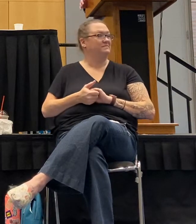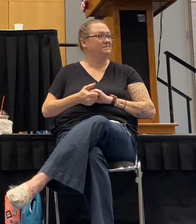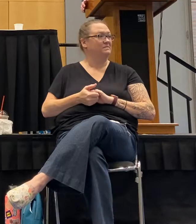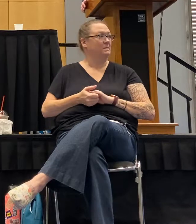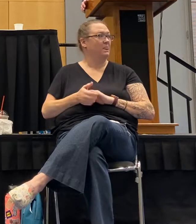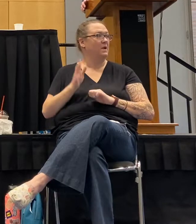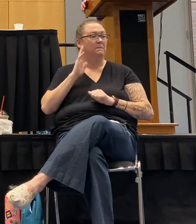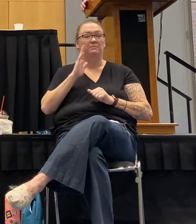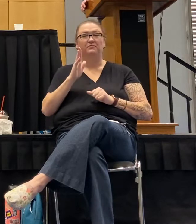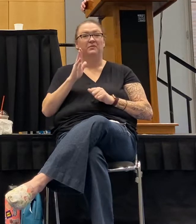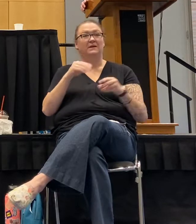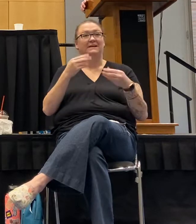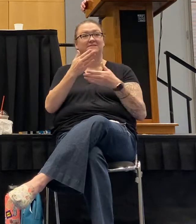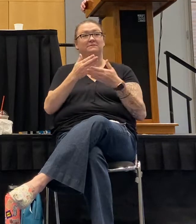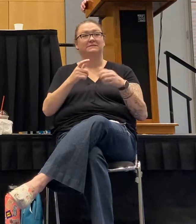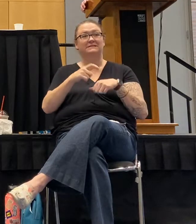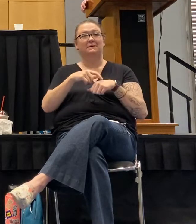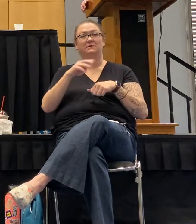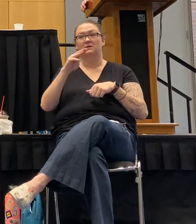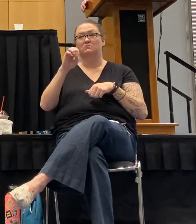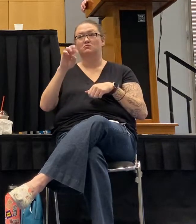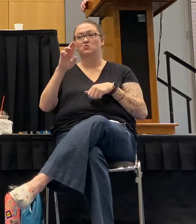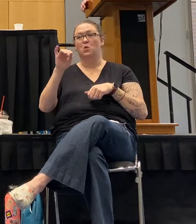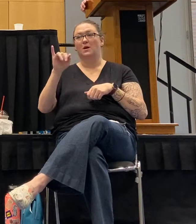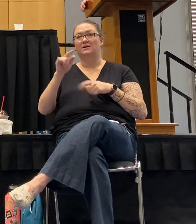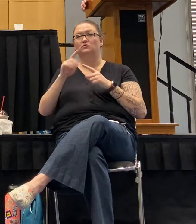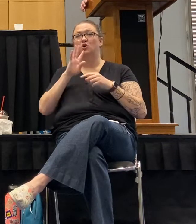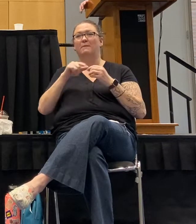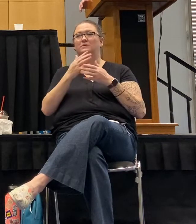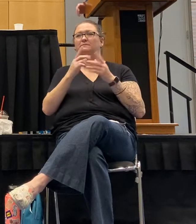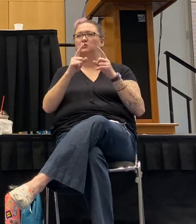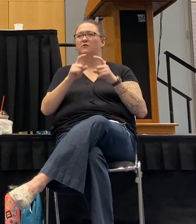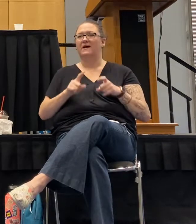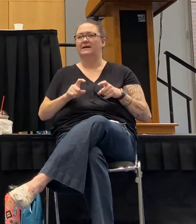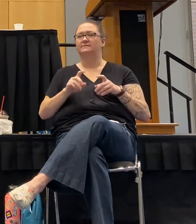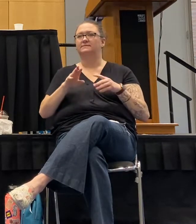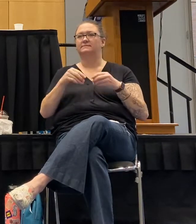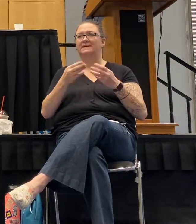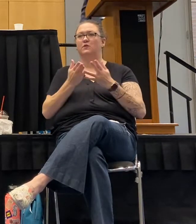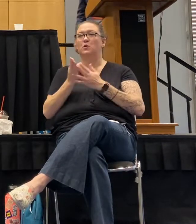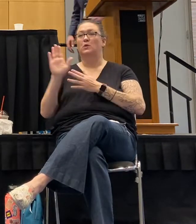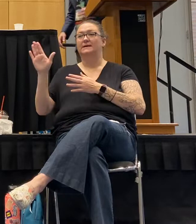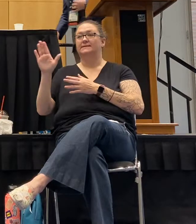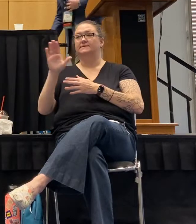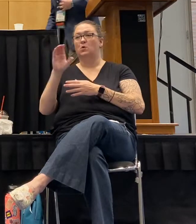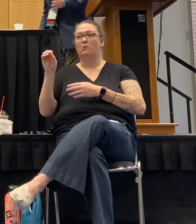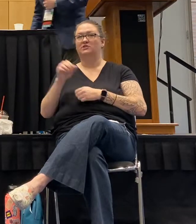And I'm going to turn some time over to Moroni to talk about some surveys that were conducted through his corporation.